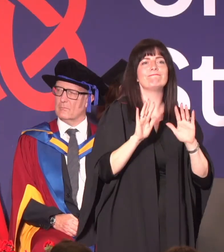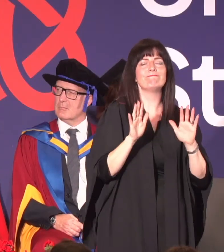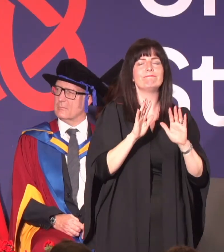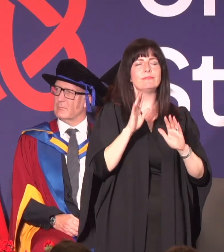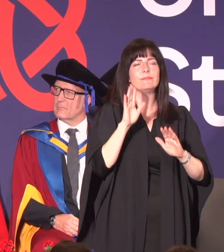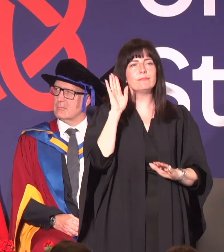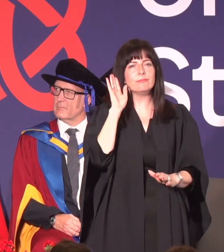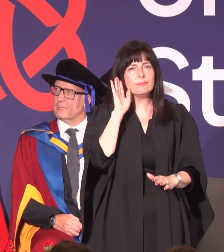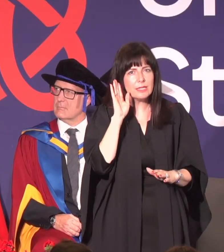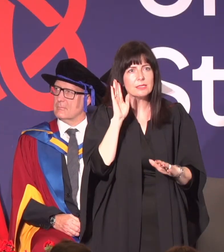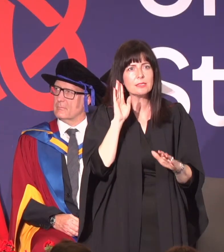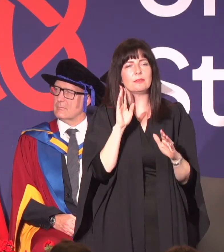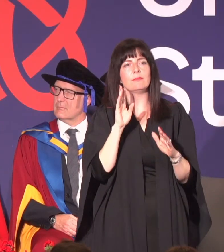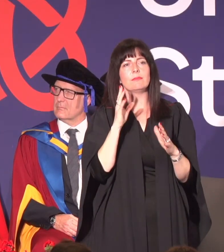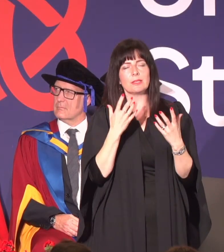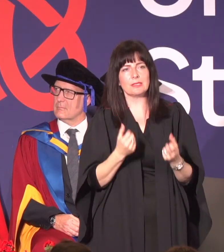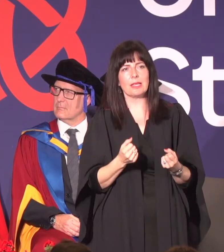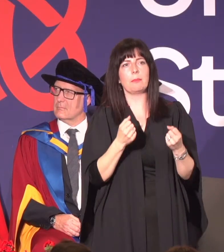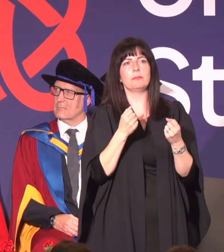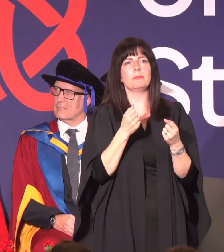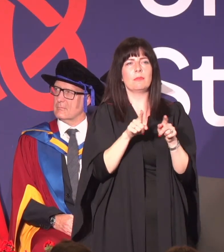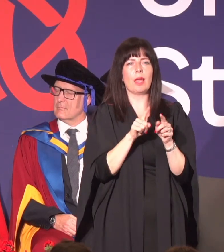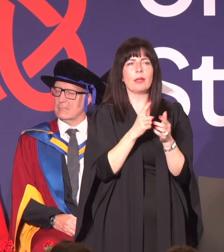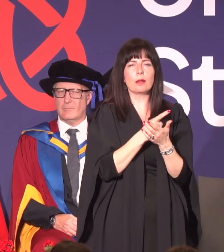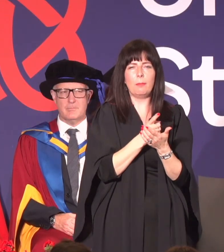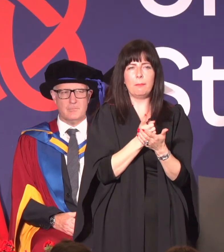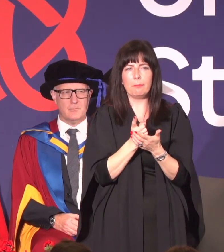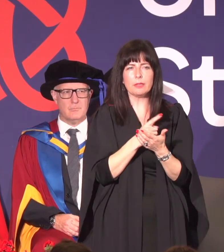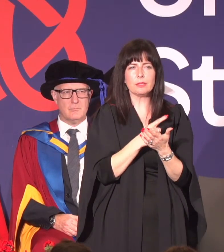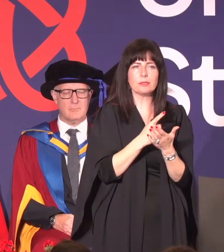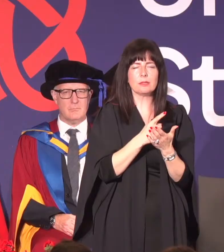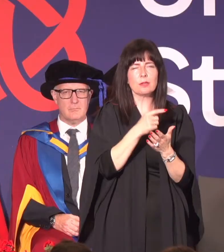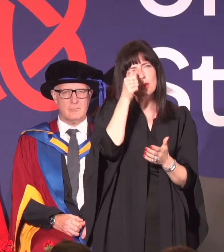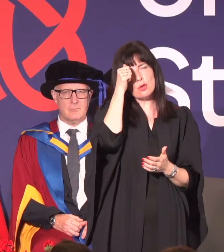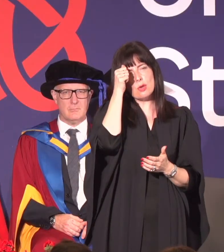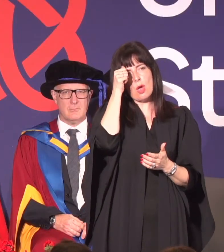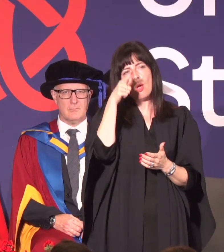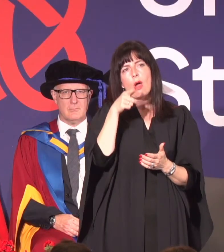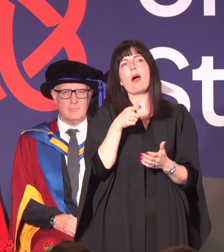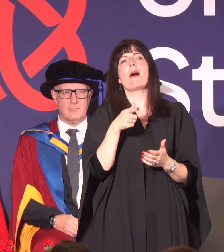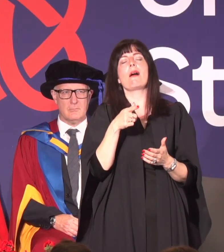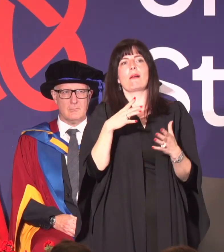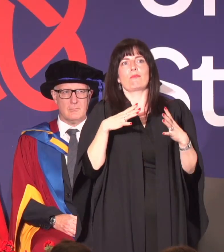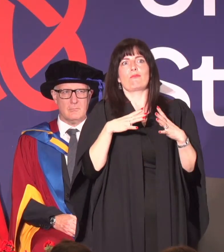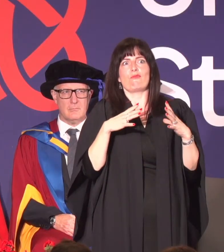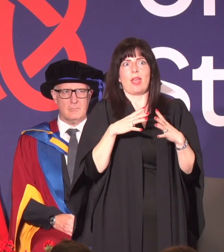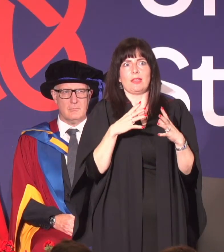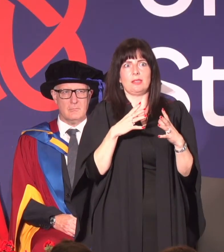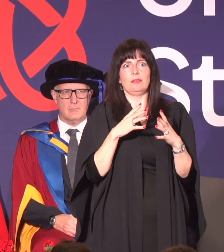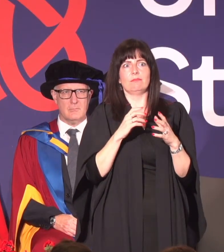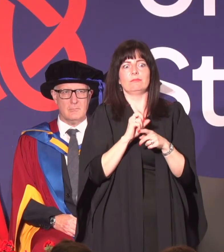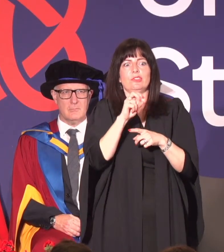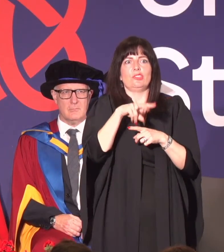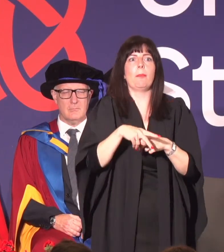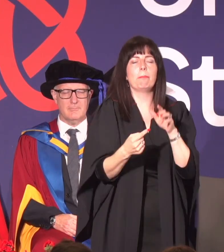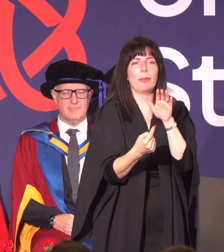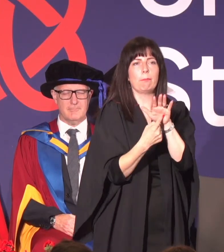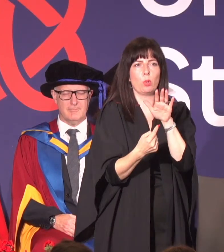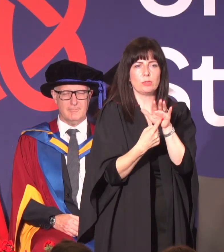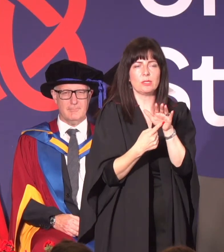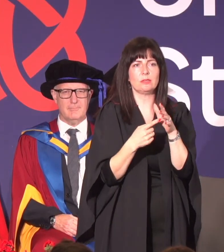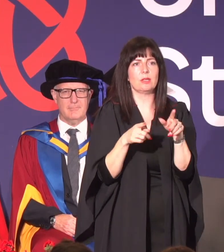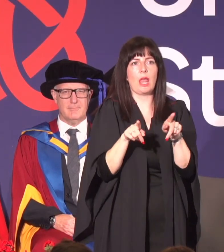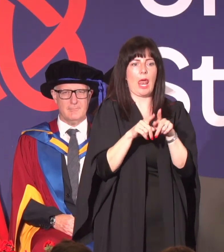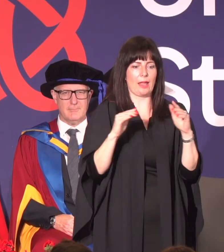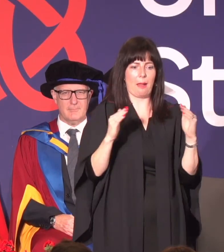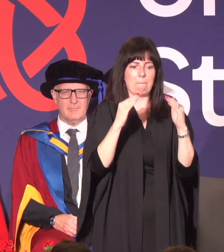to. Fear is a compass, a signal that you're standing on the edge of something important. So whether it's the edge of a